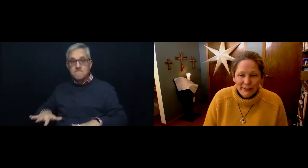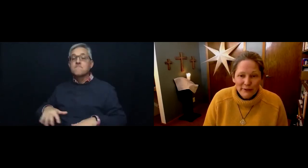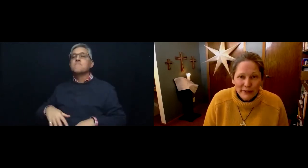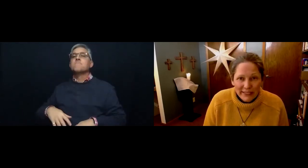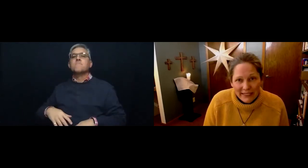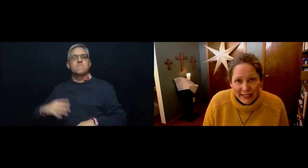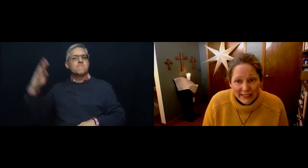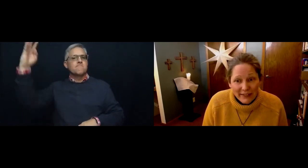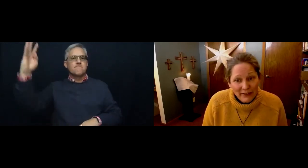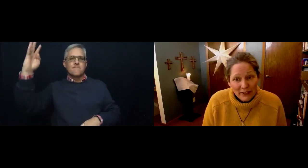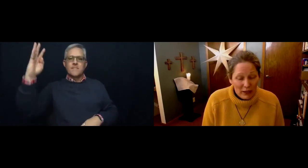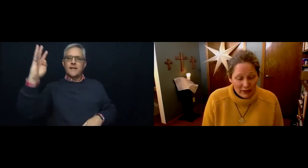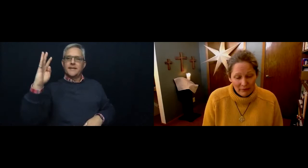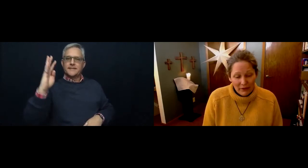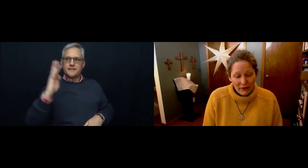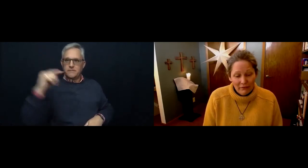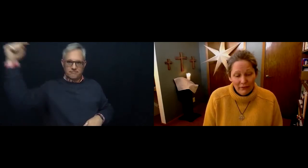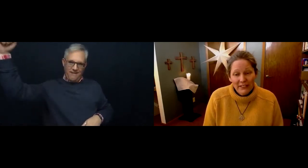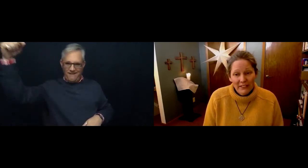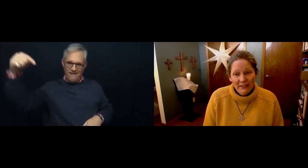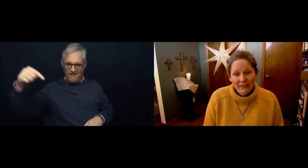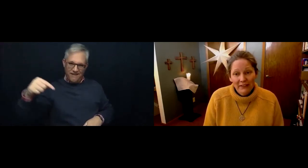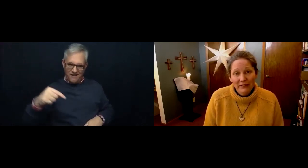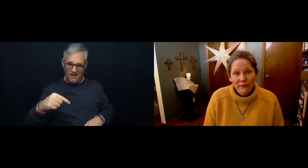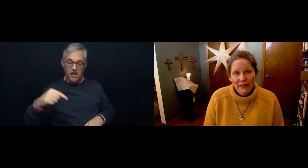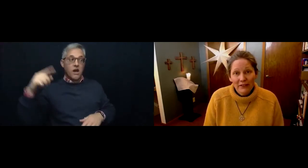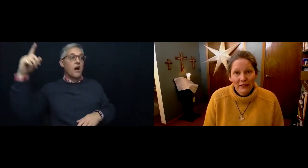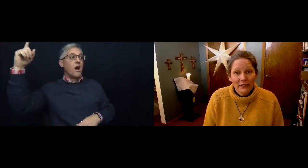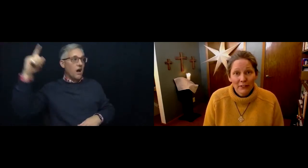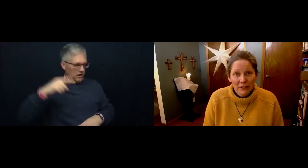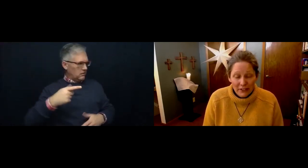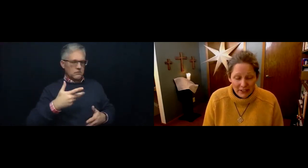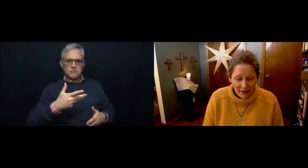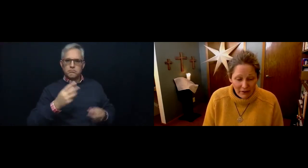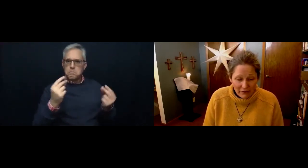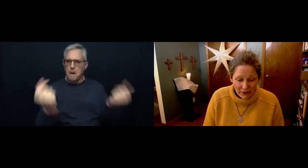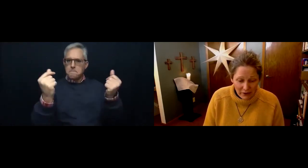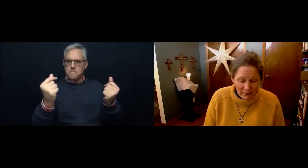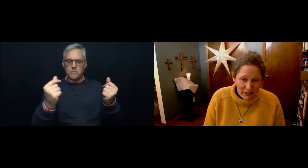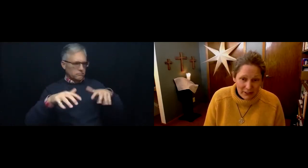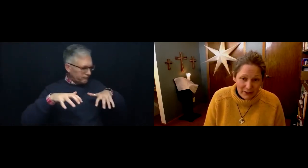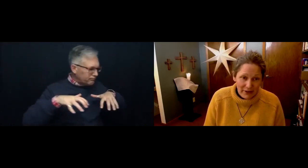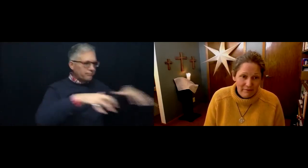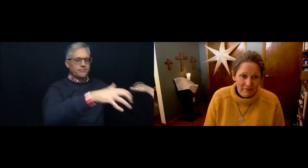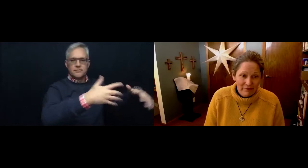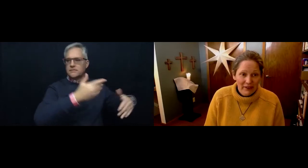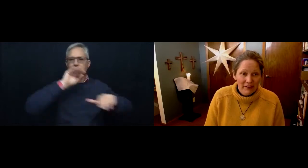And as soon as they get down to the bottom, they're confronted with the concerns of their